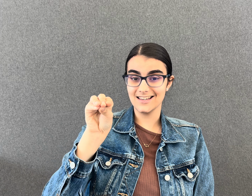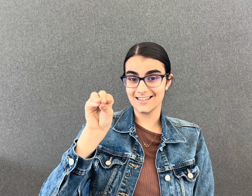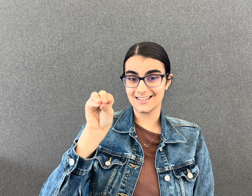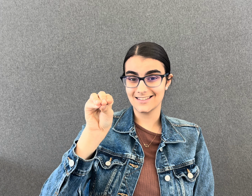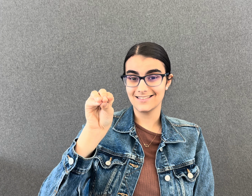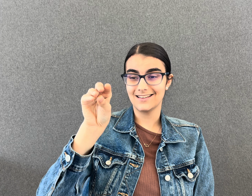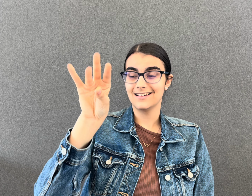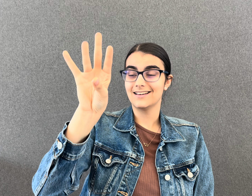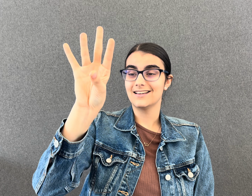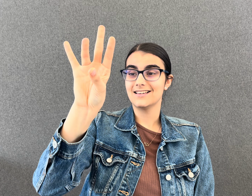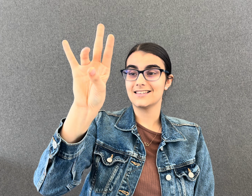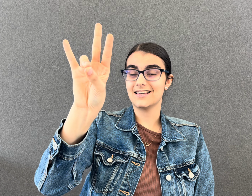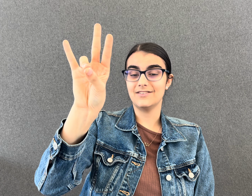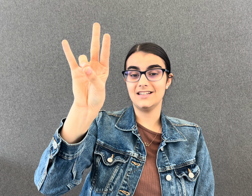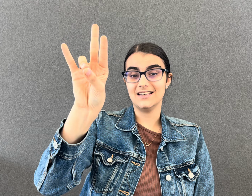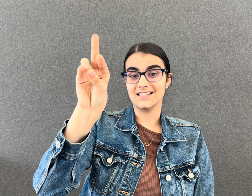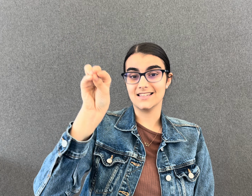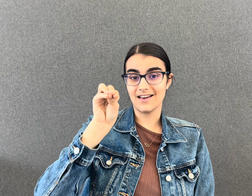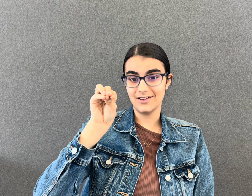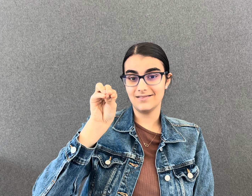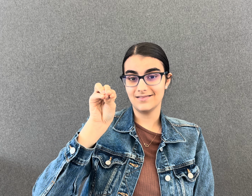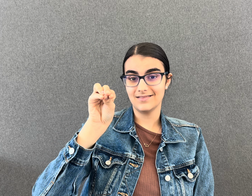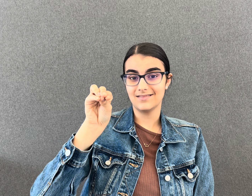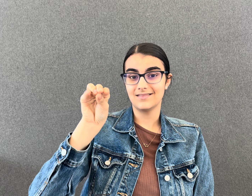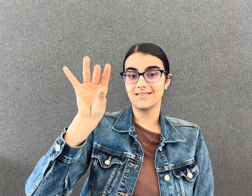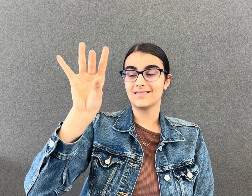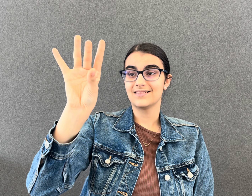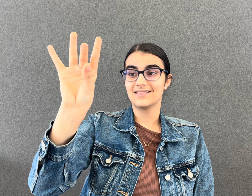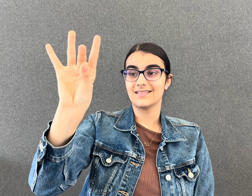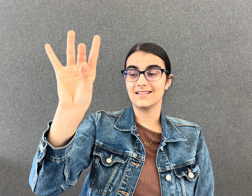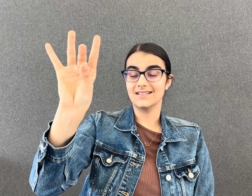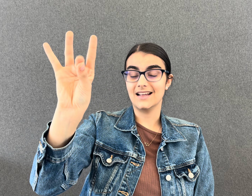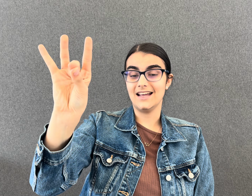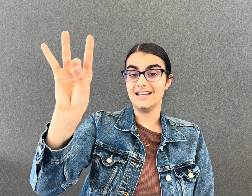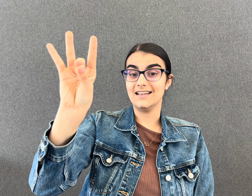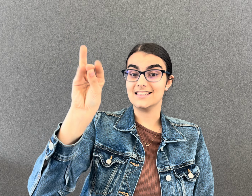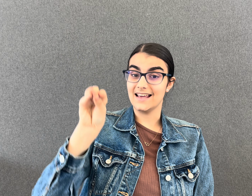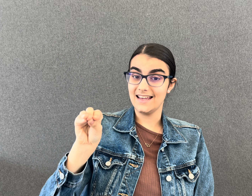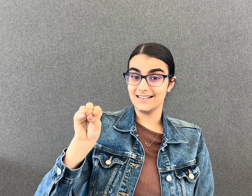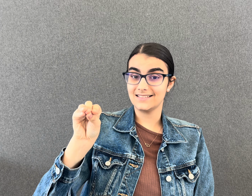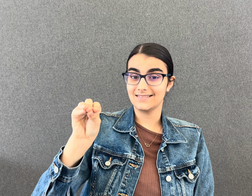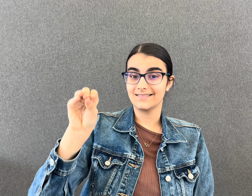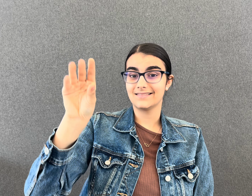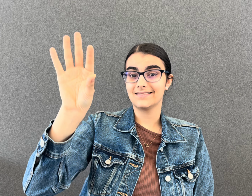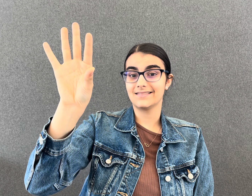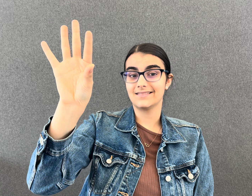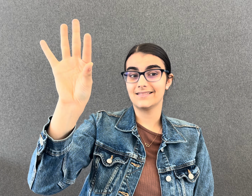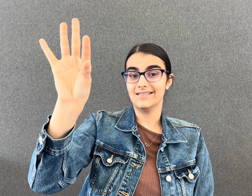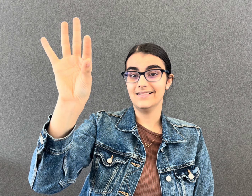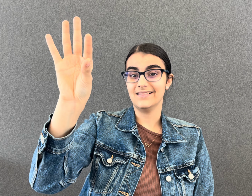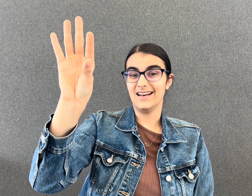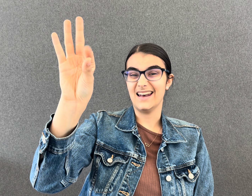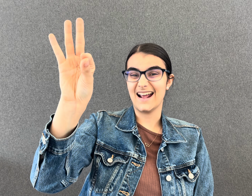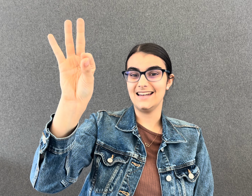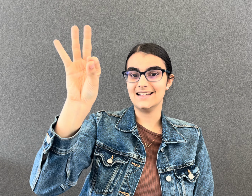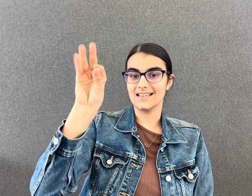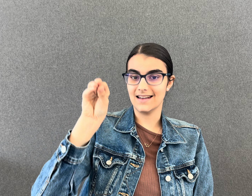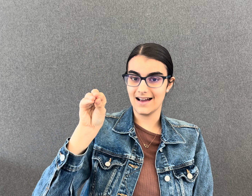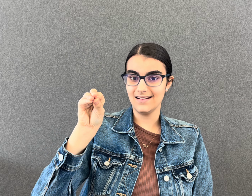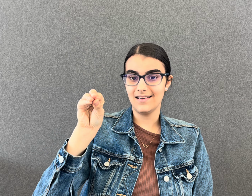6, 70 is a 7, 80 is an 8, 90 is a 9,